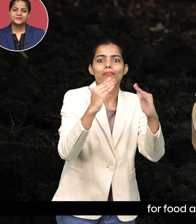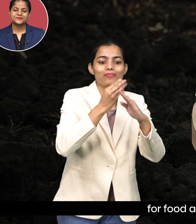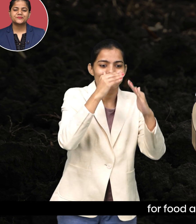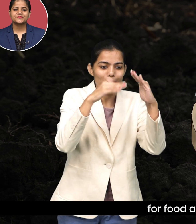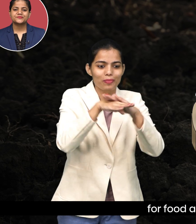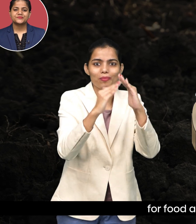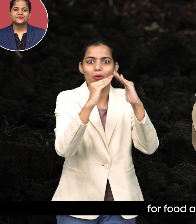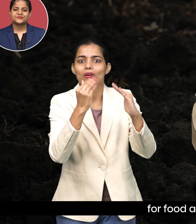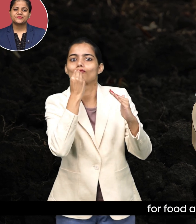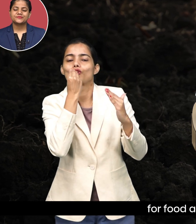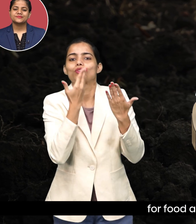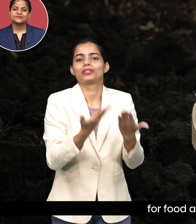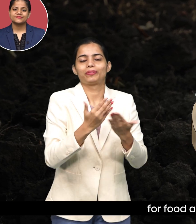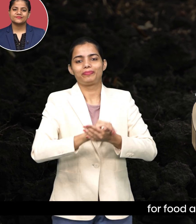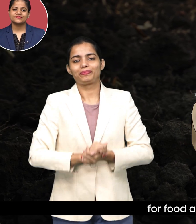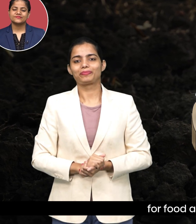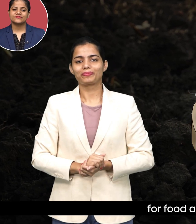shelter.